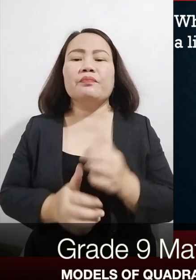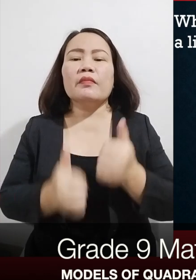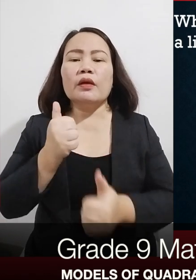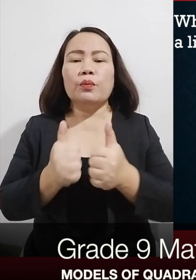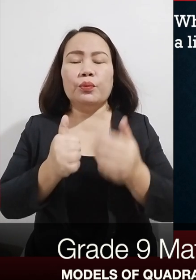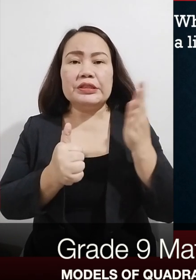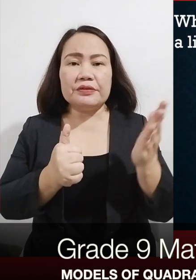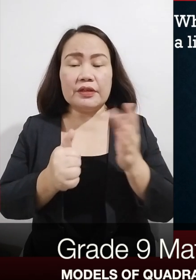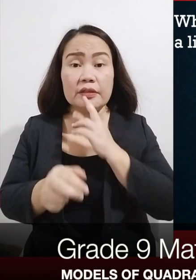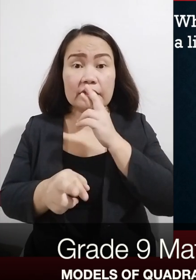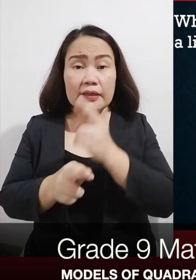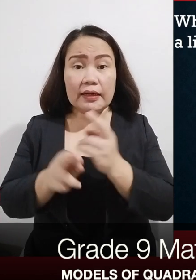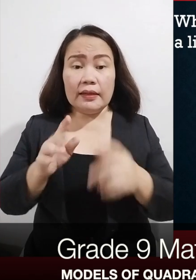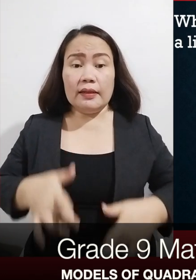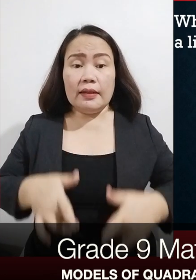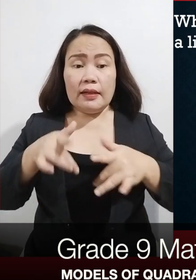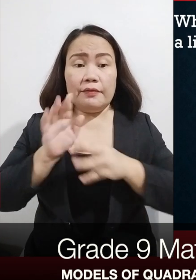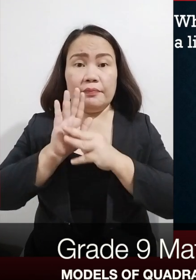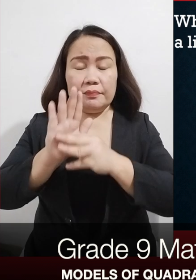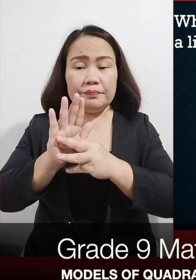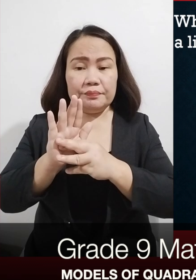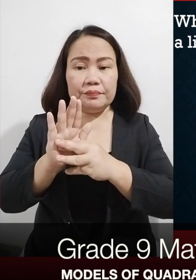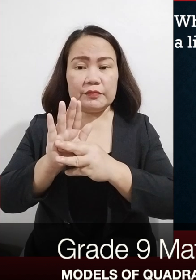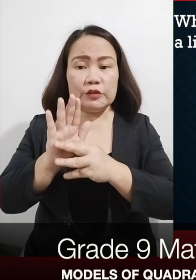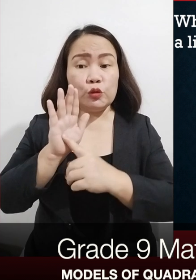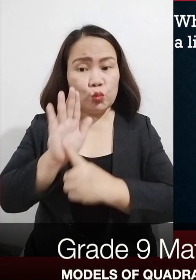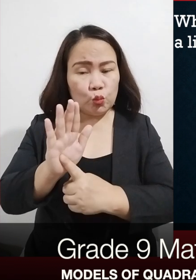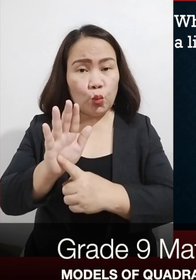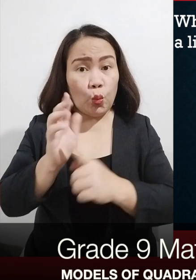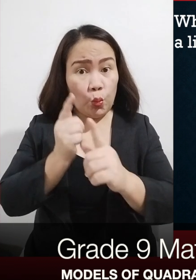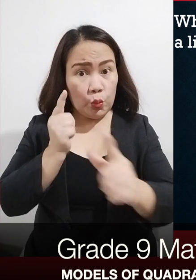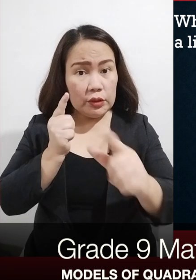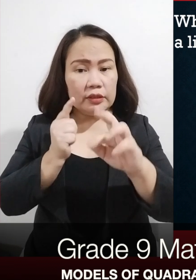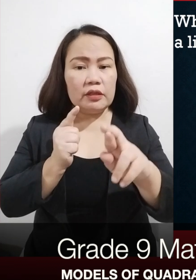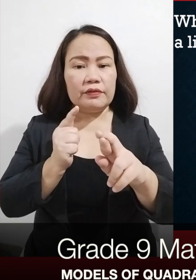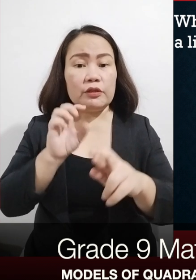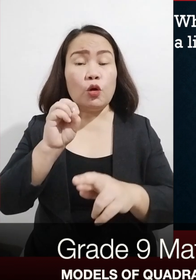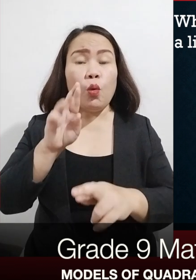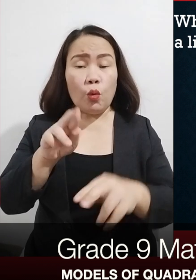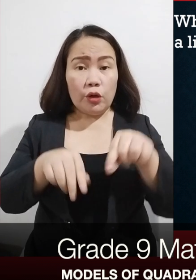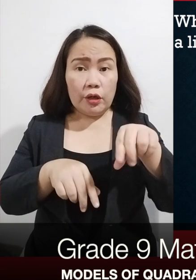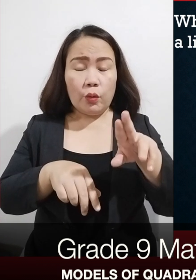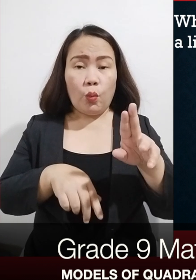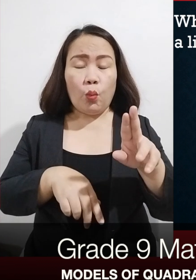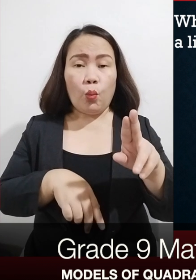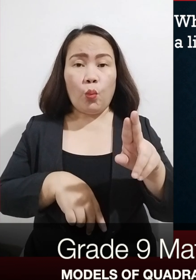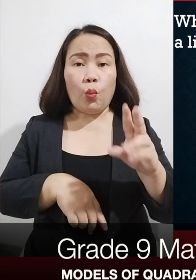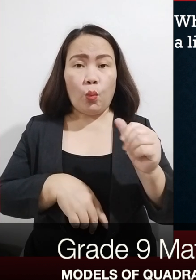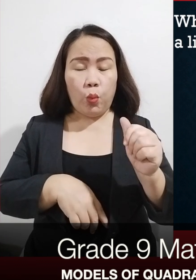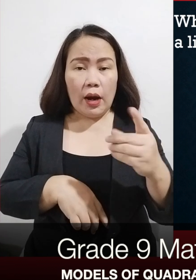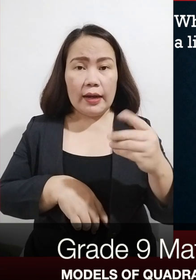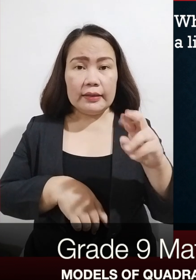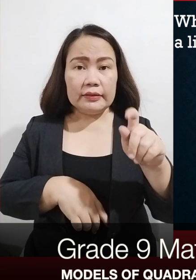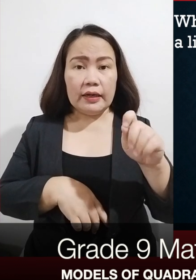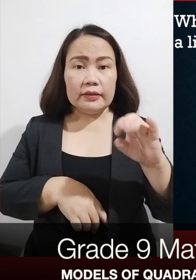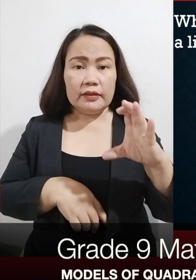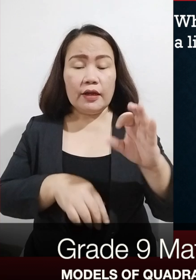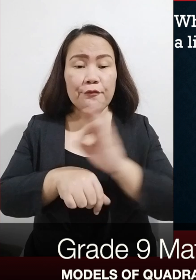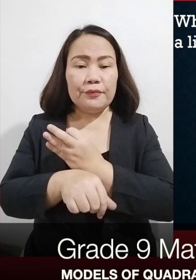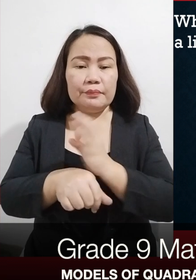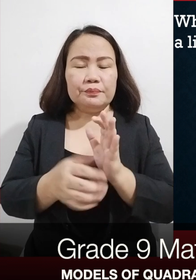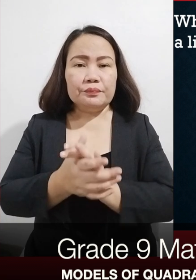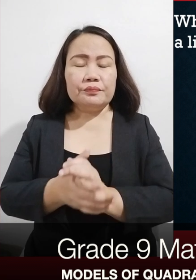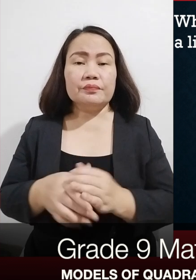Which of the following real-life models represents a linear function or quadratic function? So, dito naman, you will be given